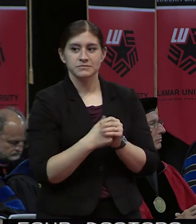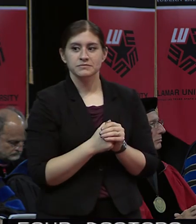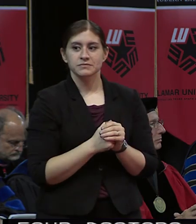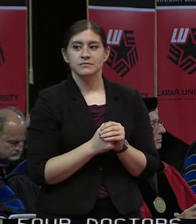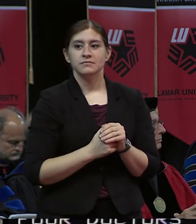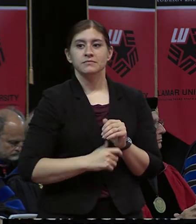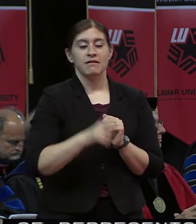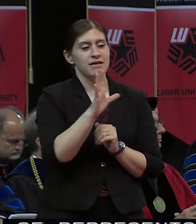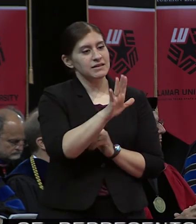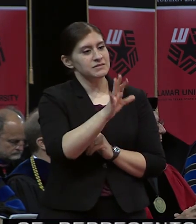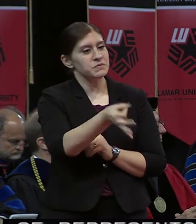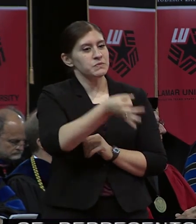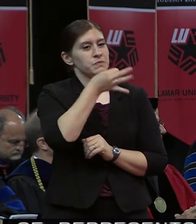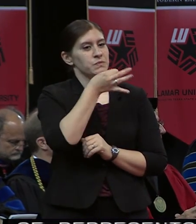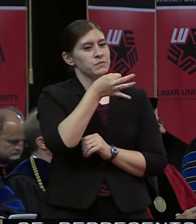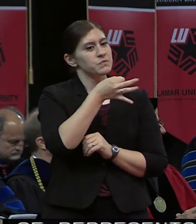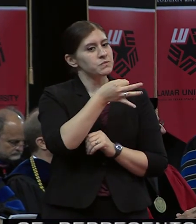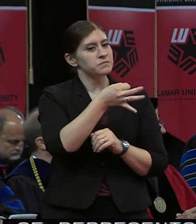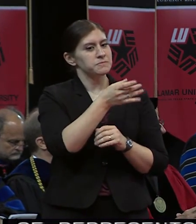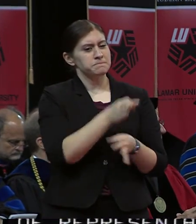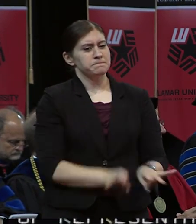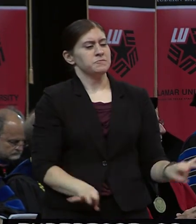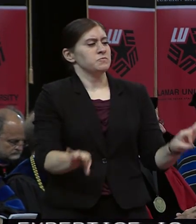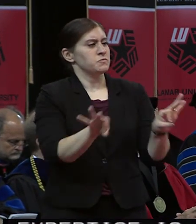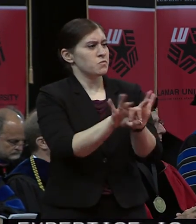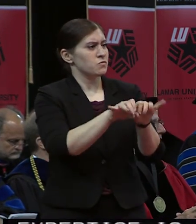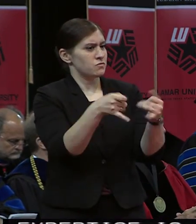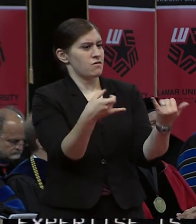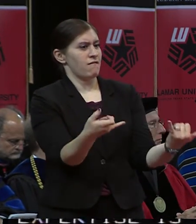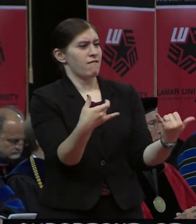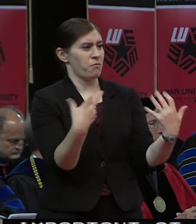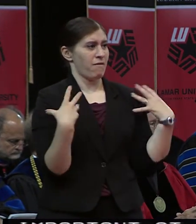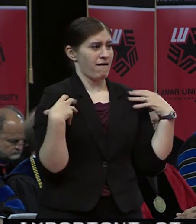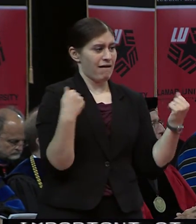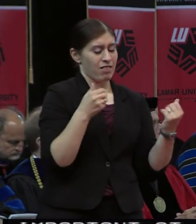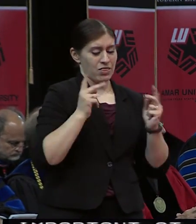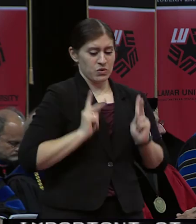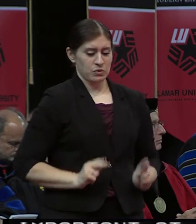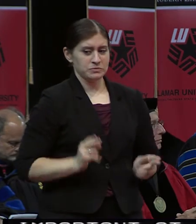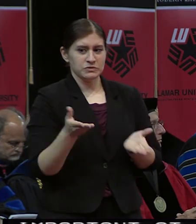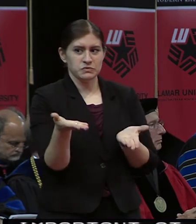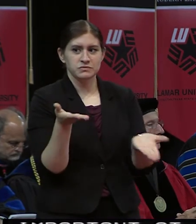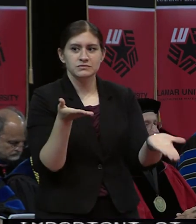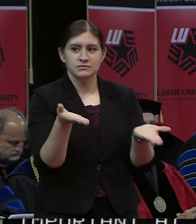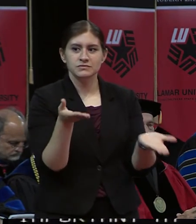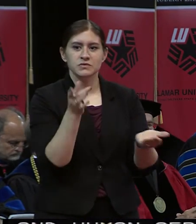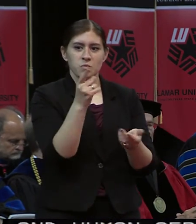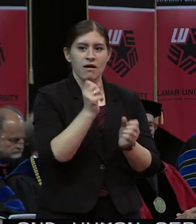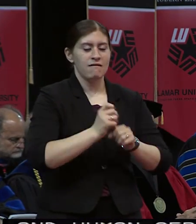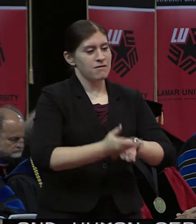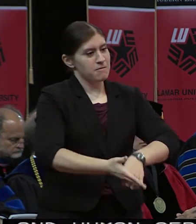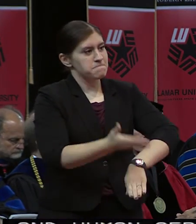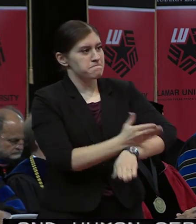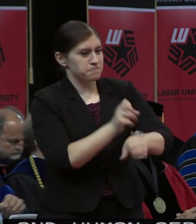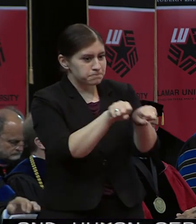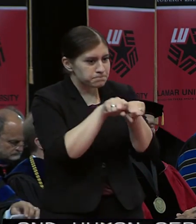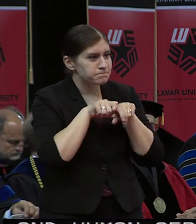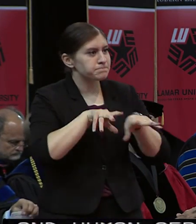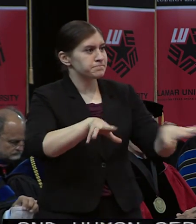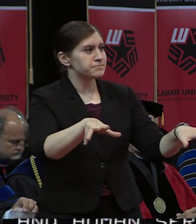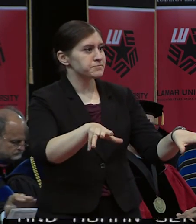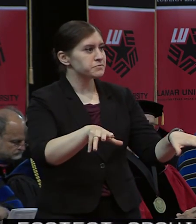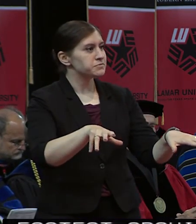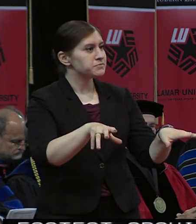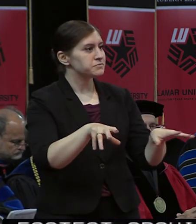His expertise is critically important at a time when health and human services is one of the fastest growing areas of state